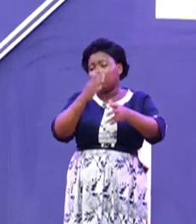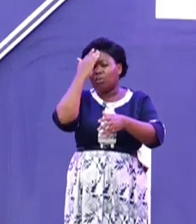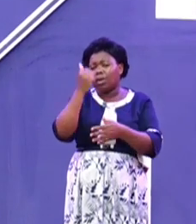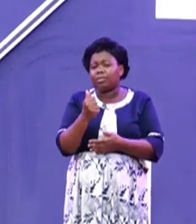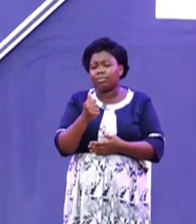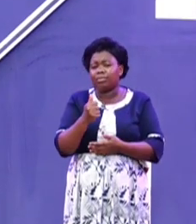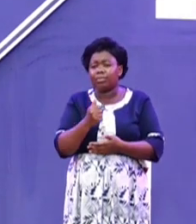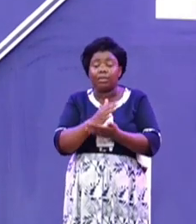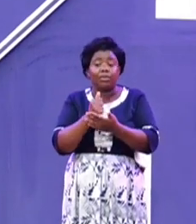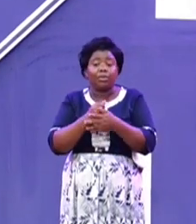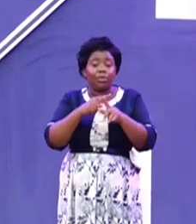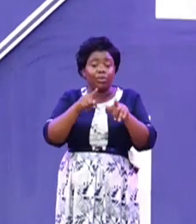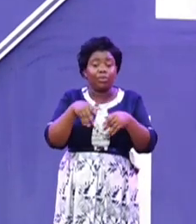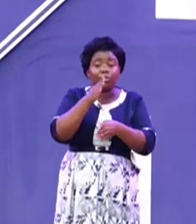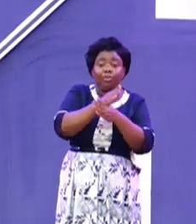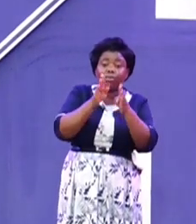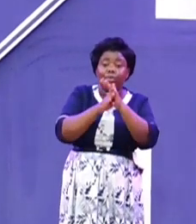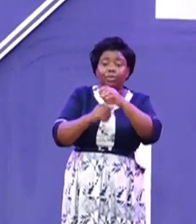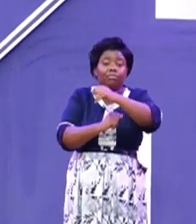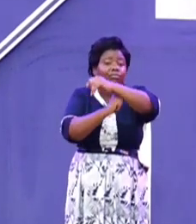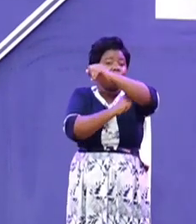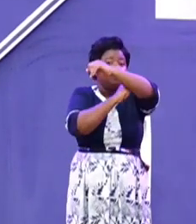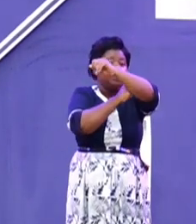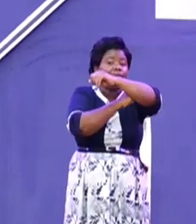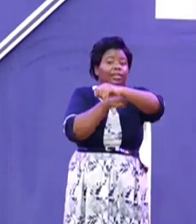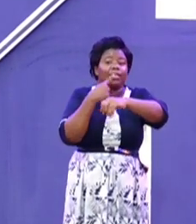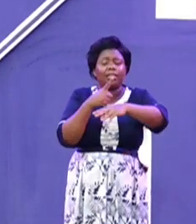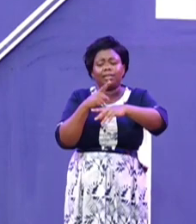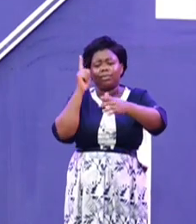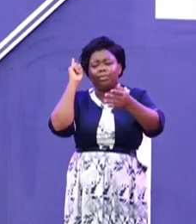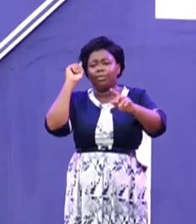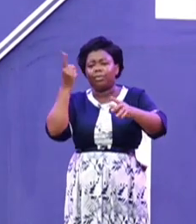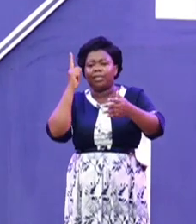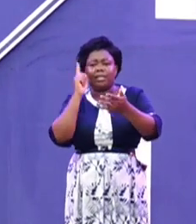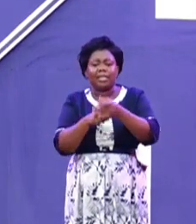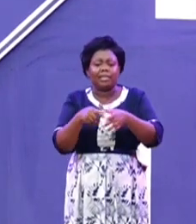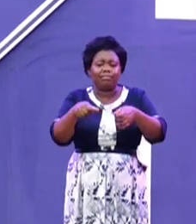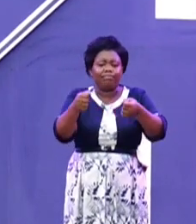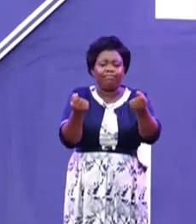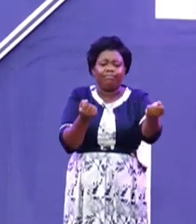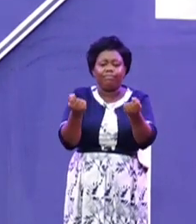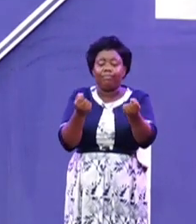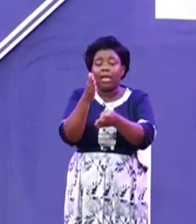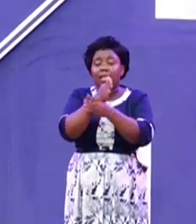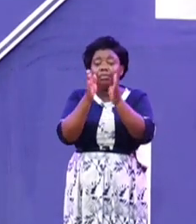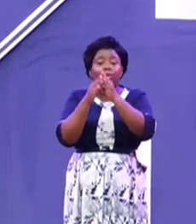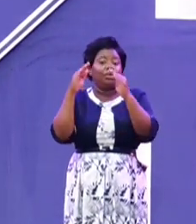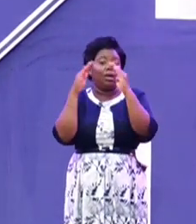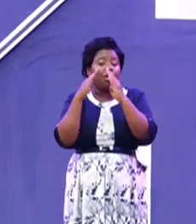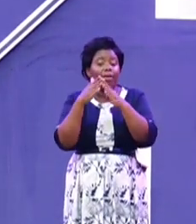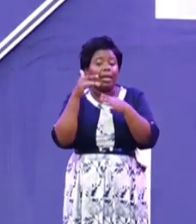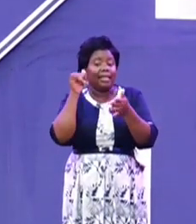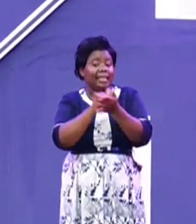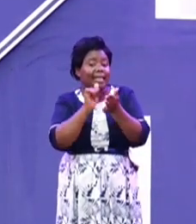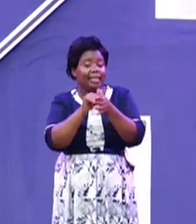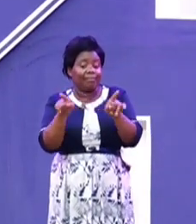Lwaki? Why? Kubanga ffe twazimbibwa ku musingi nti omala kufuna motoka, kuzimba nyumba, olwo bwe bujulizi. Just because we are